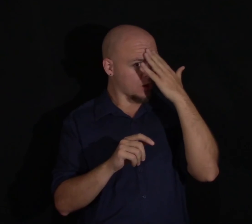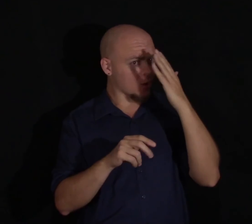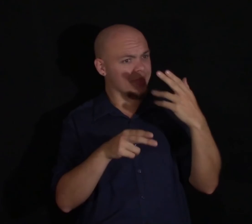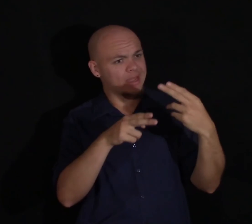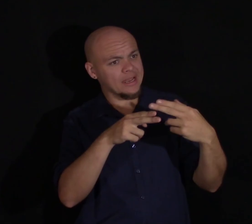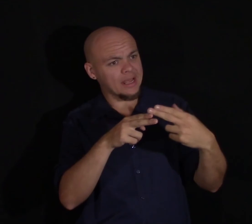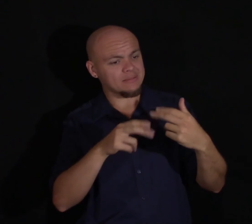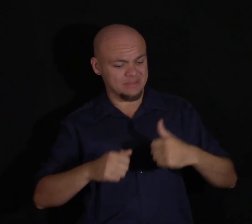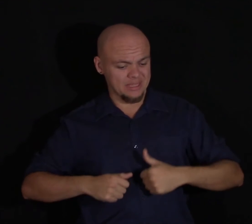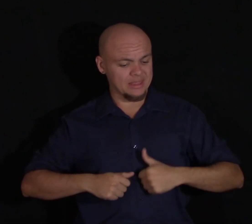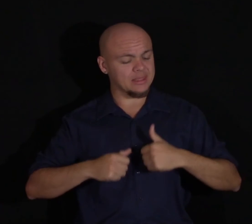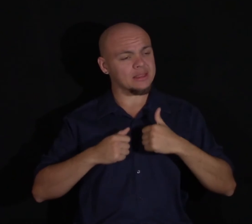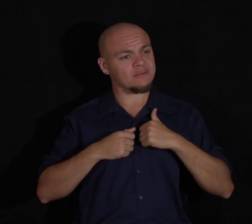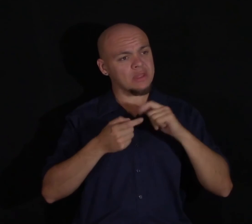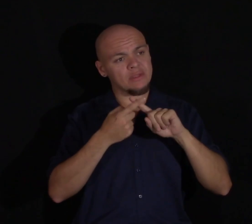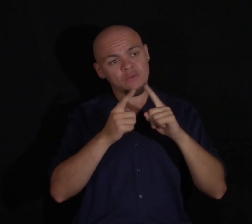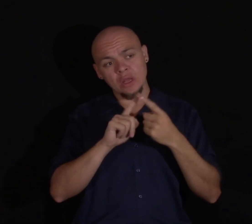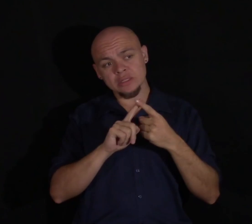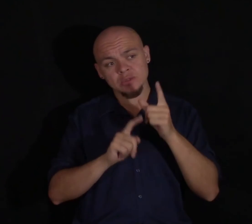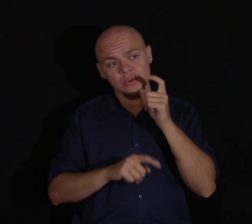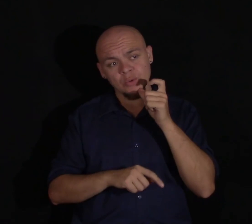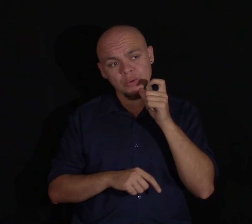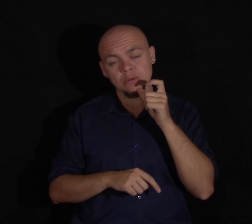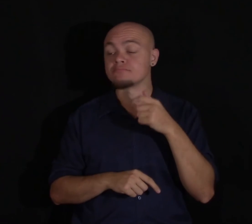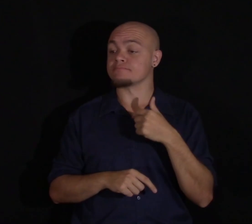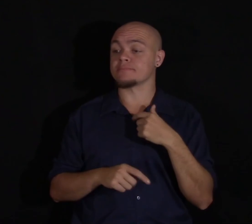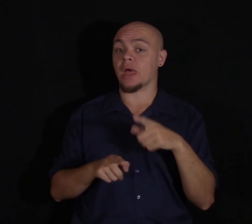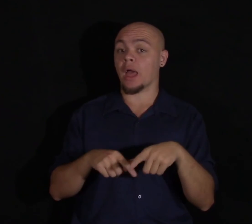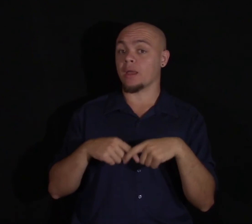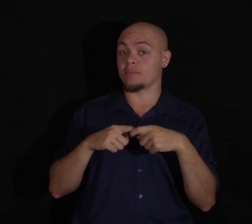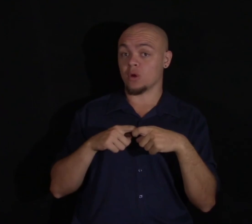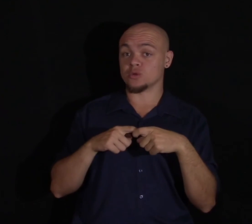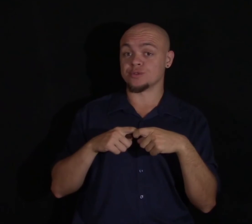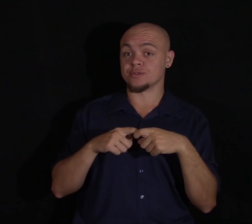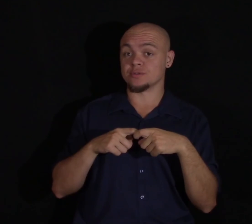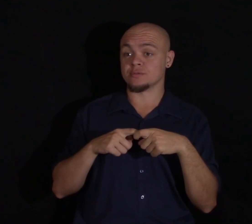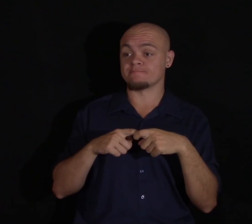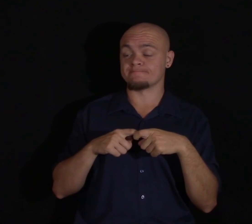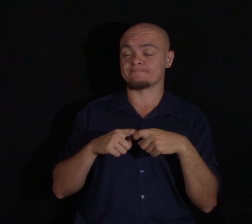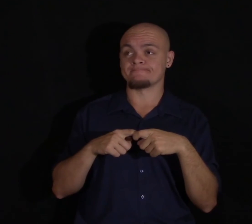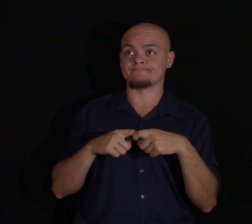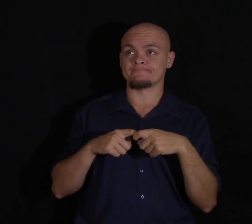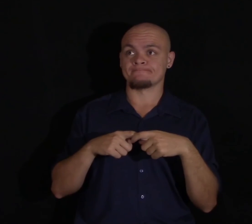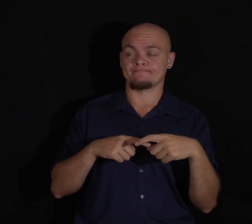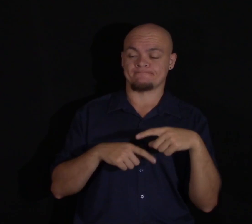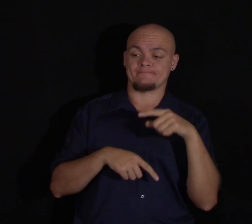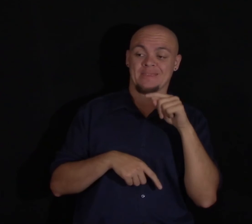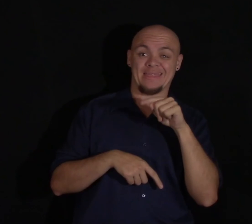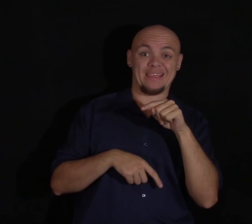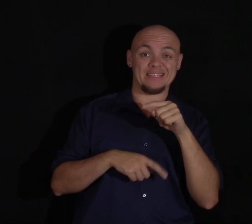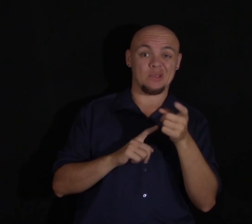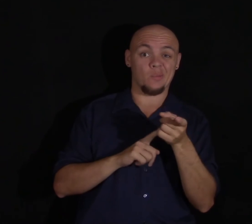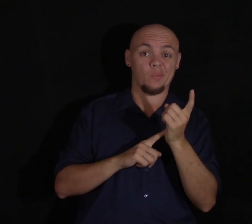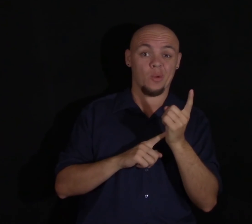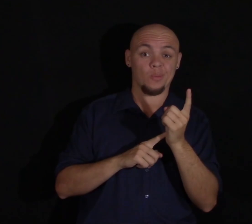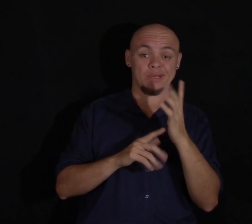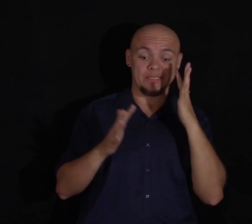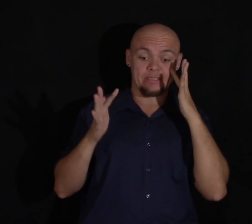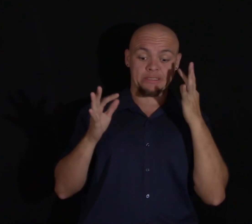of those friends? I paused. This, I thought, was the moment of decision, which was